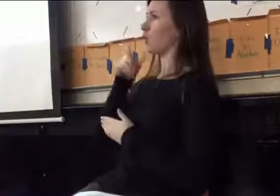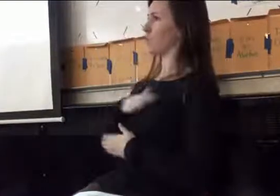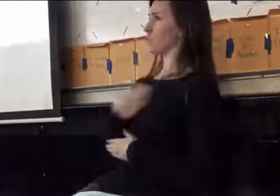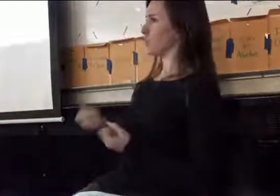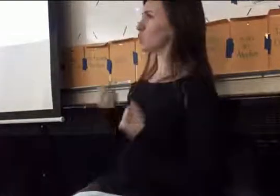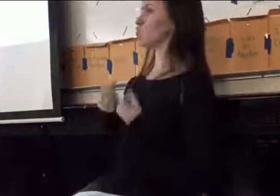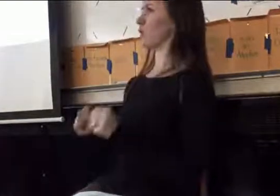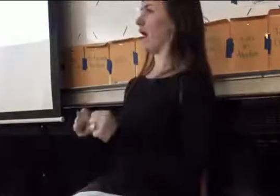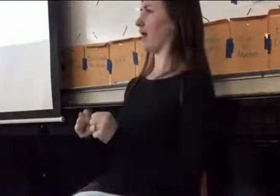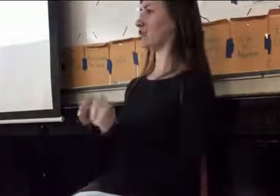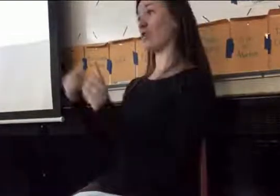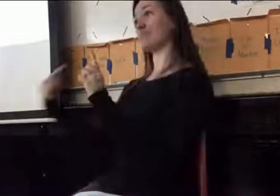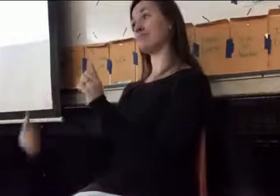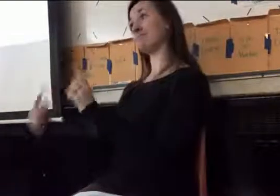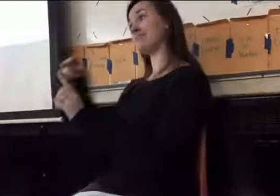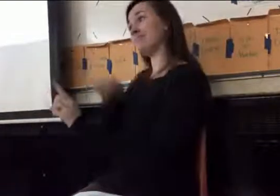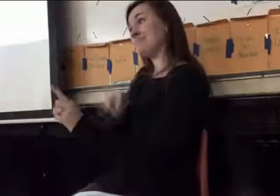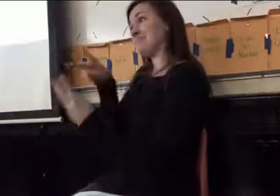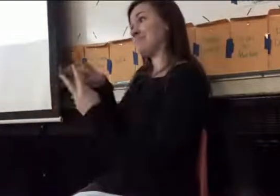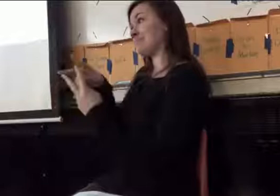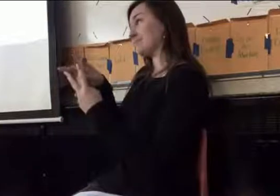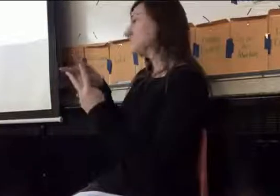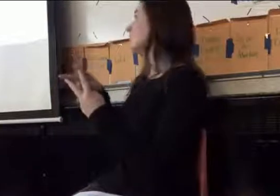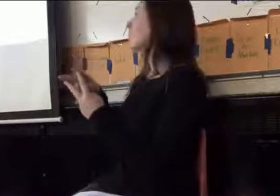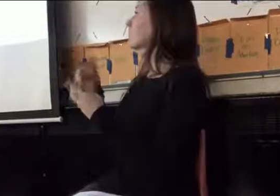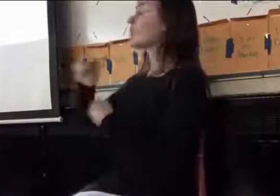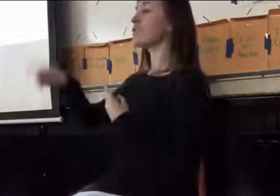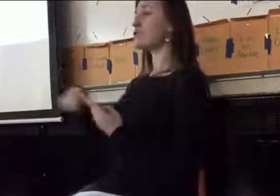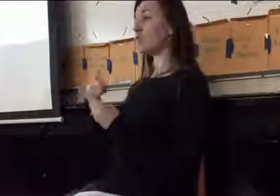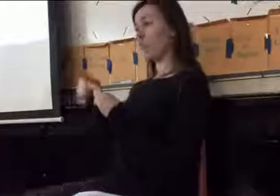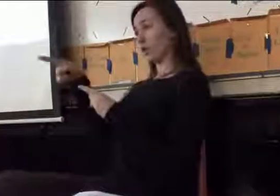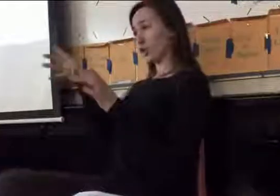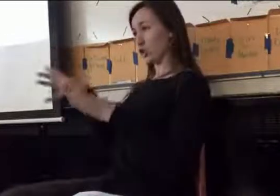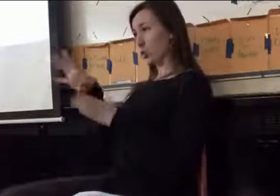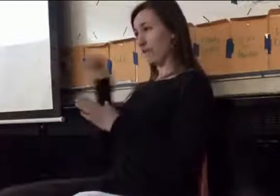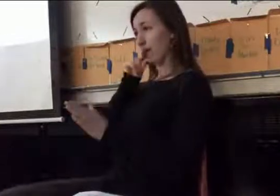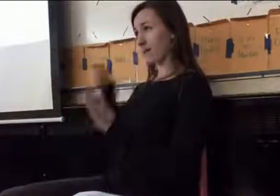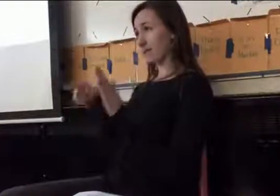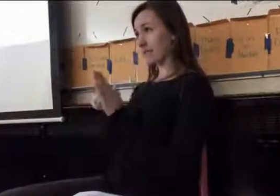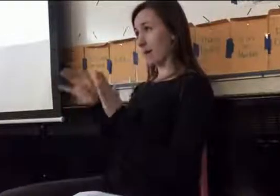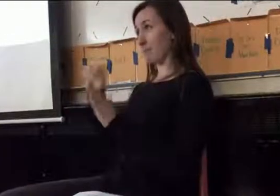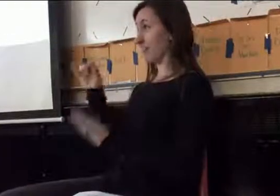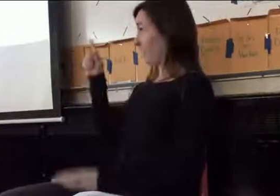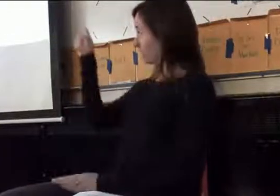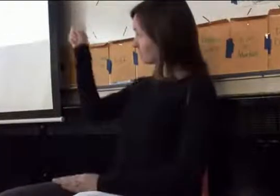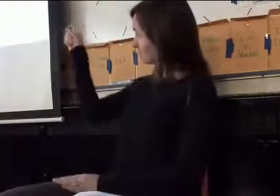that. Now, when we go to talk about these industrialists, such as John D. Rockefeller,